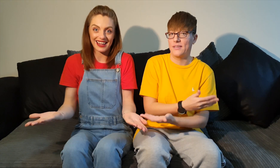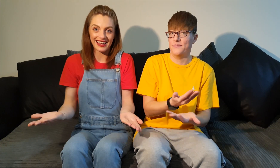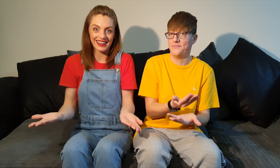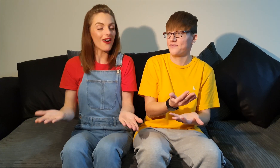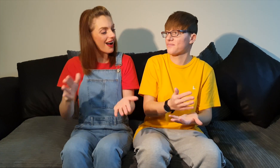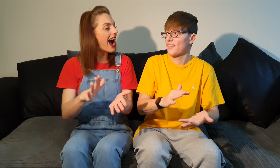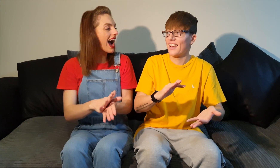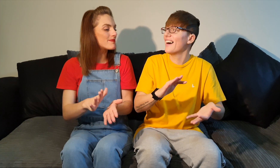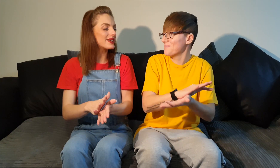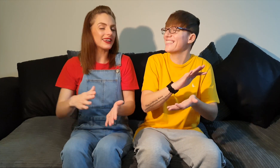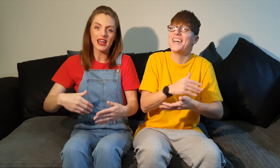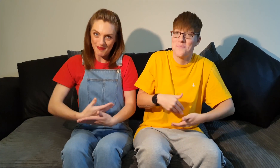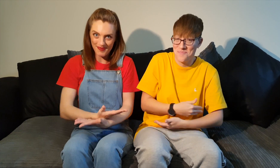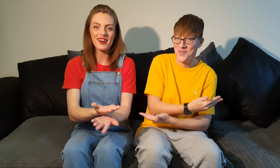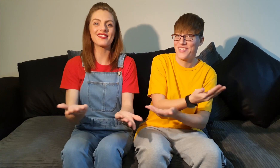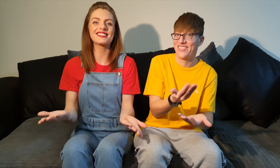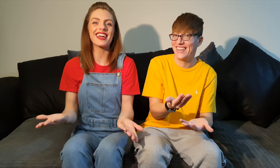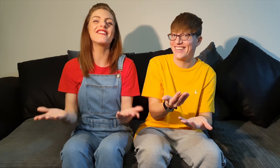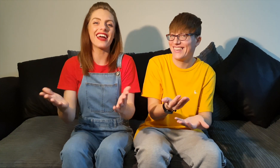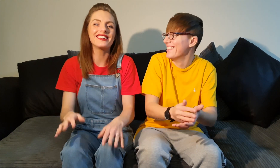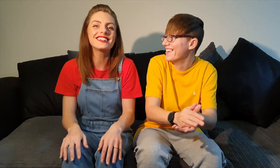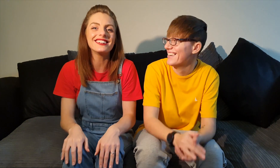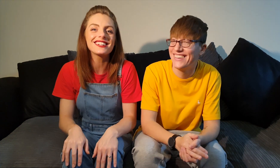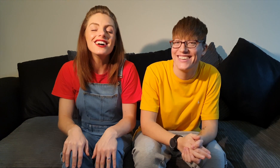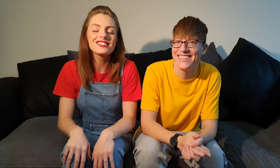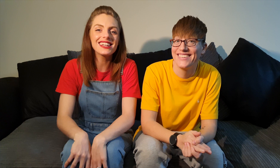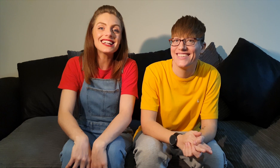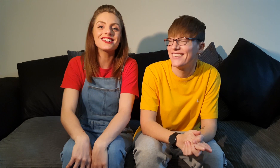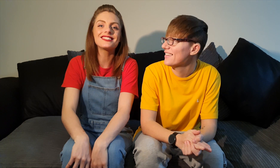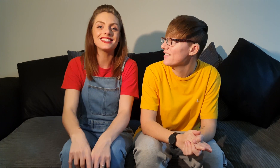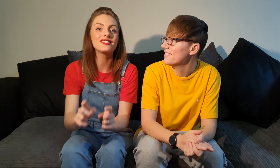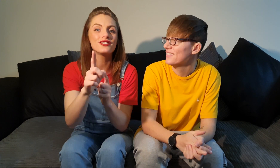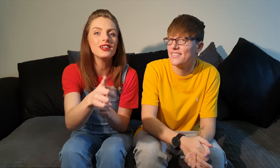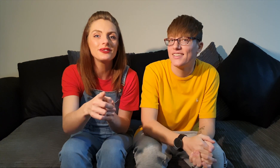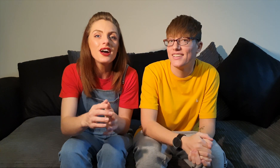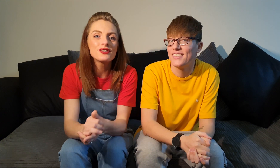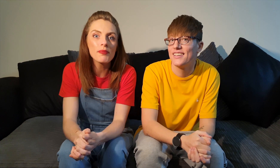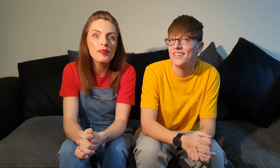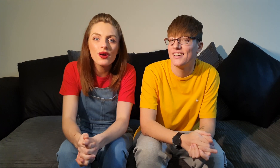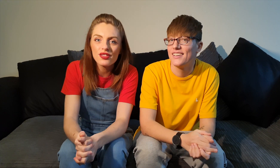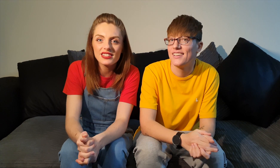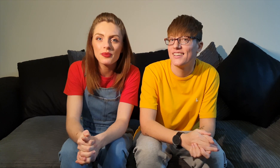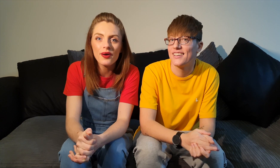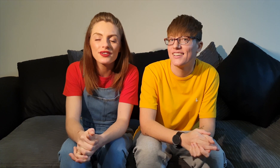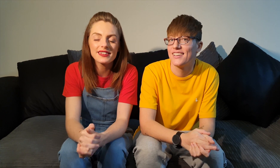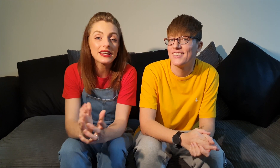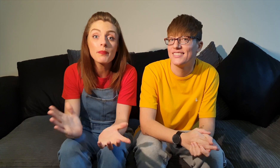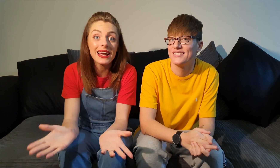Birthday. Oh, happy birthday. Very good. So let us teach you some birthday words that you might